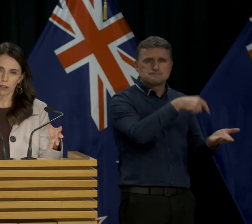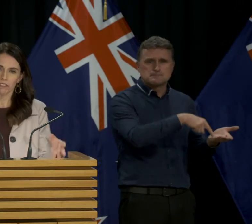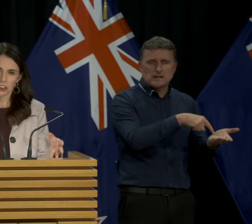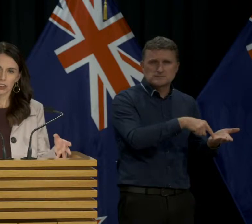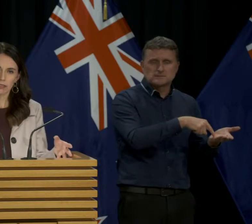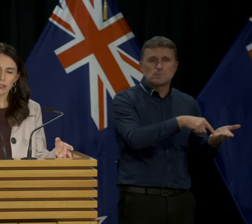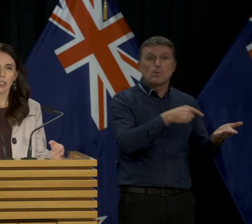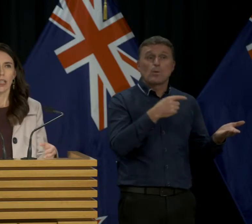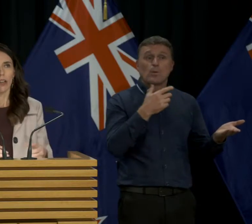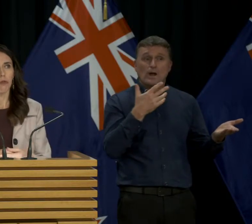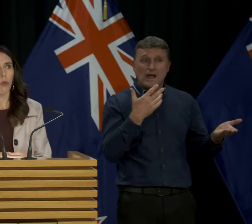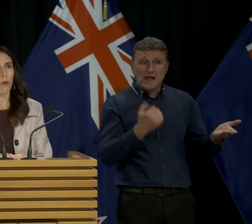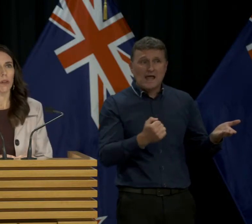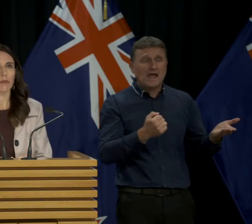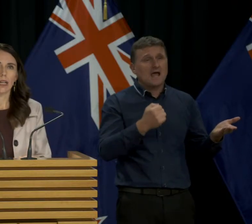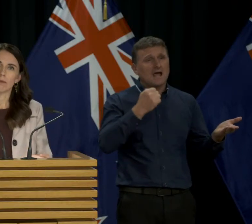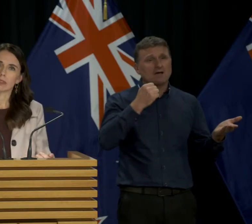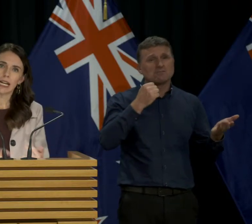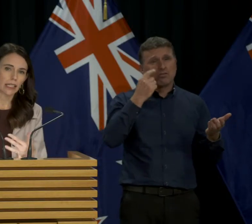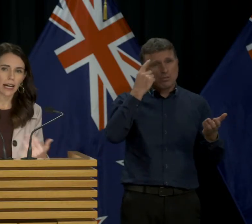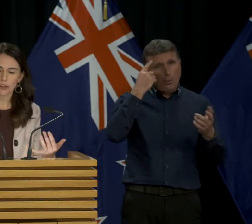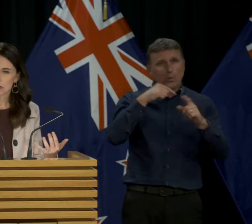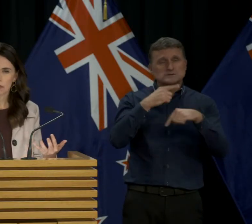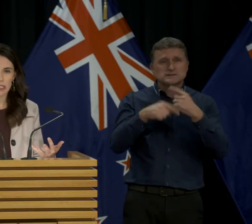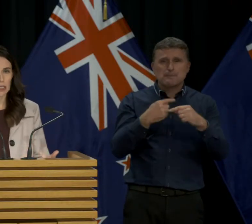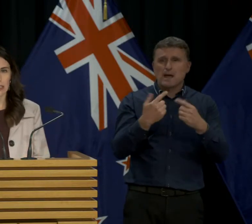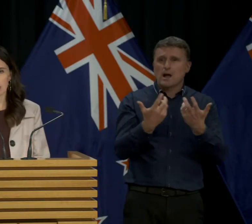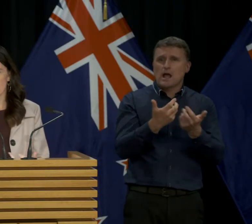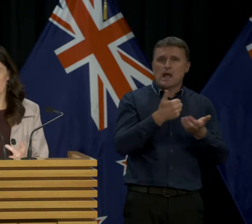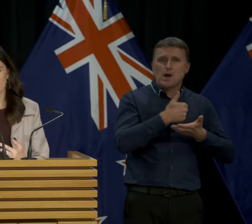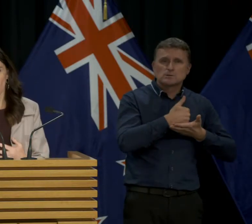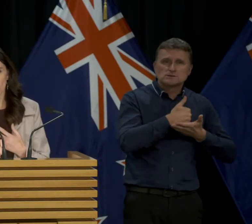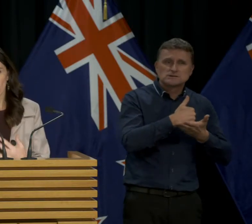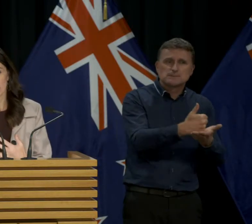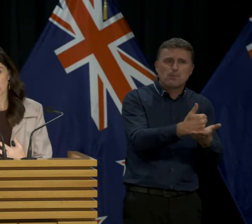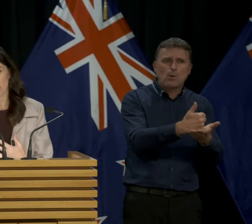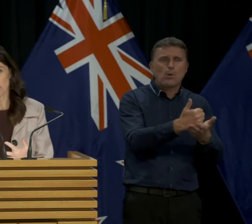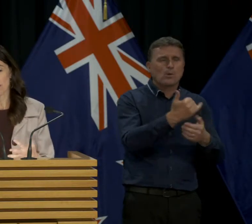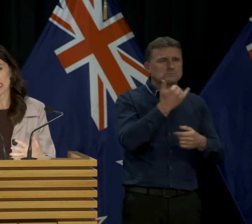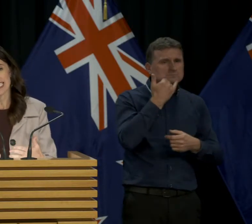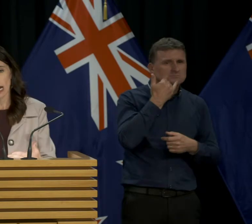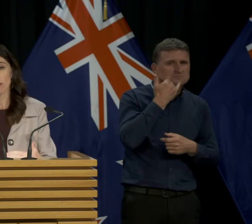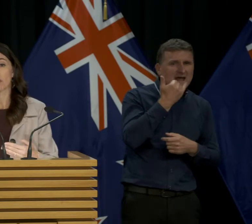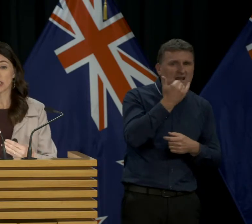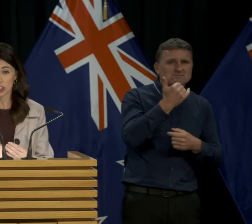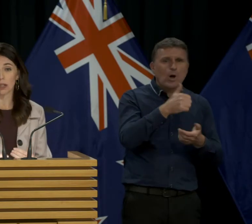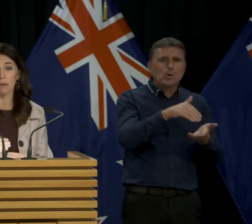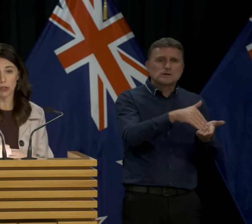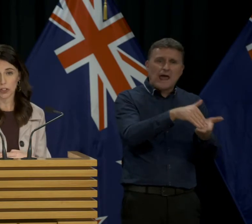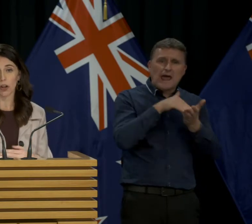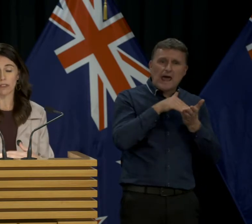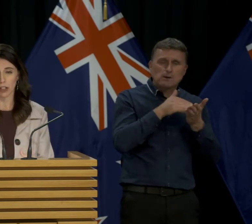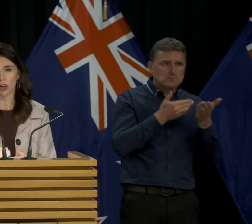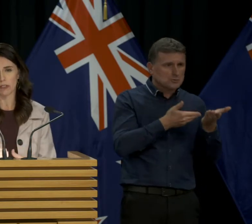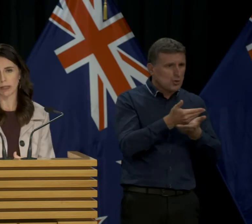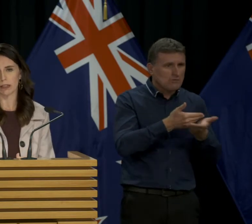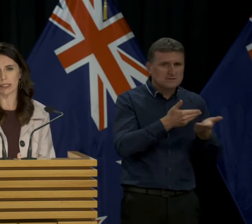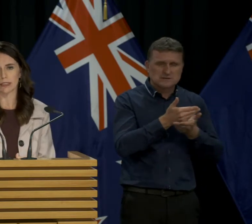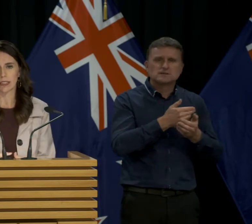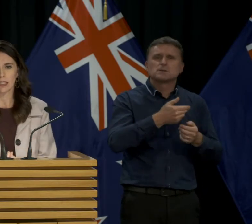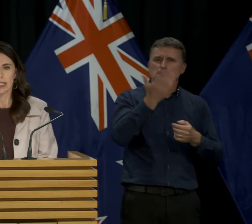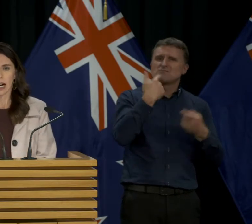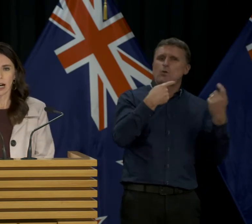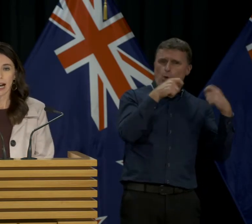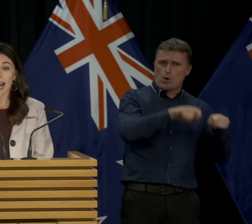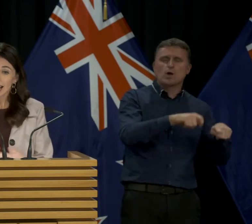universal provision for telehealth services and online mental health services, some of which did emerge over the COVID